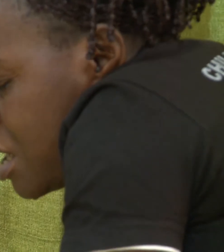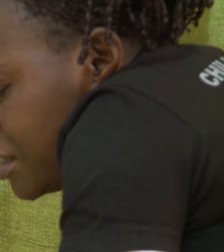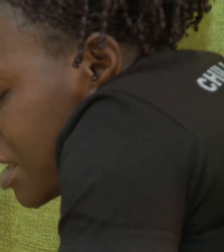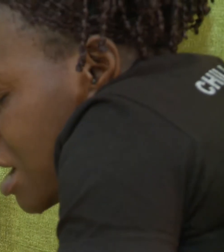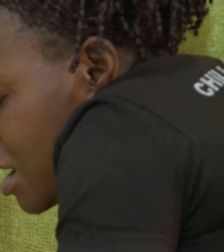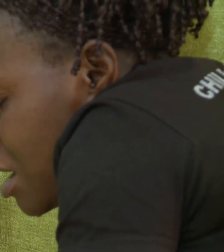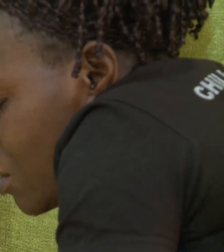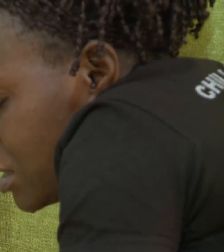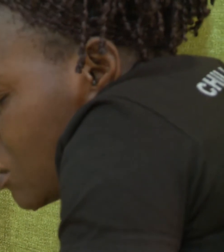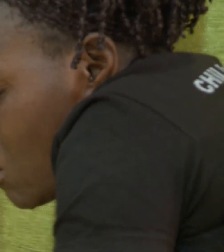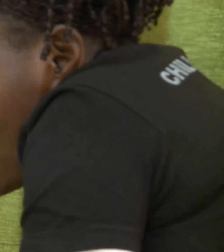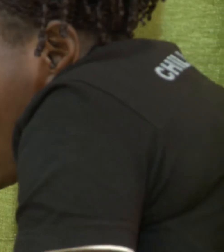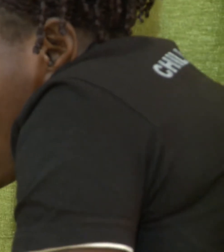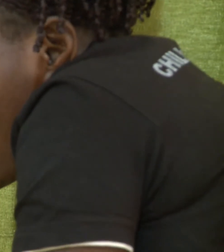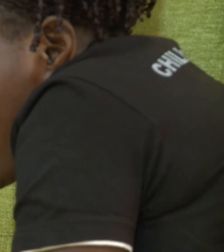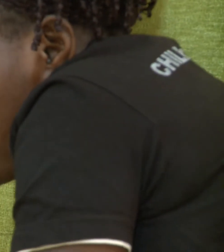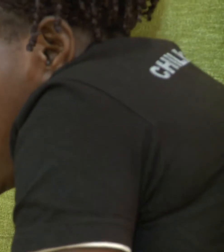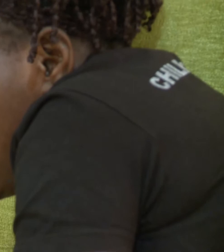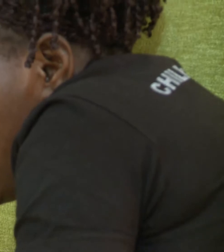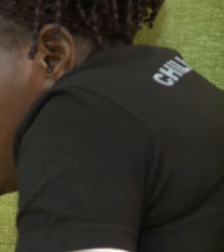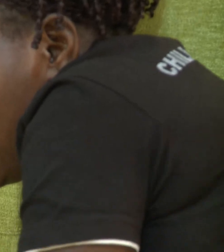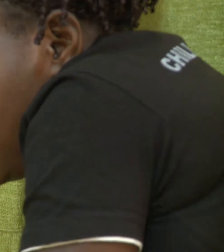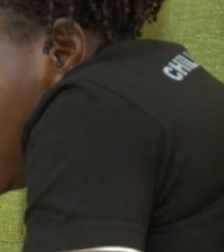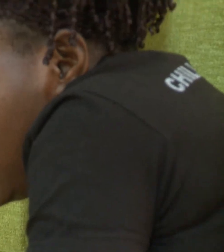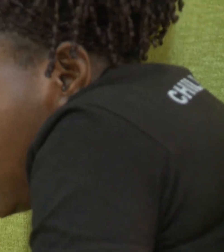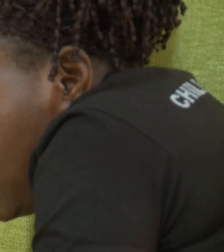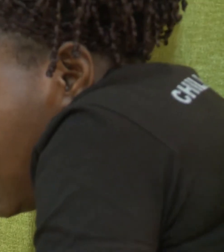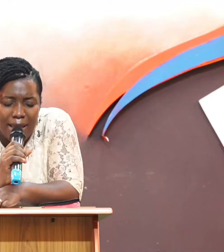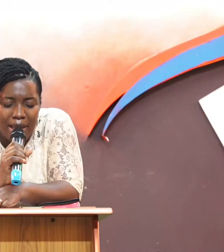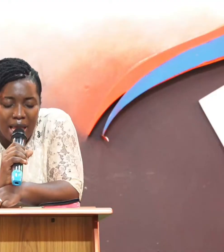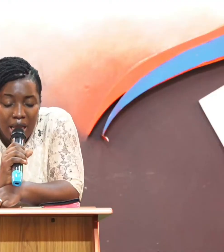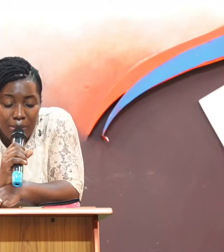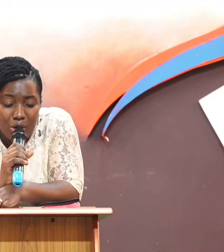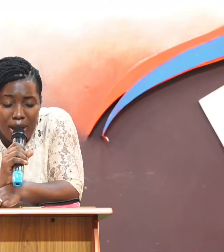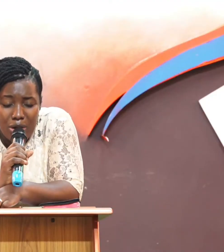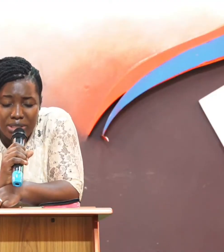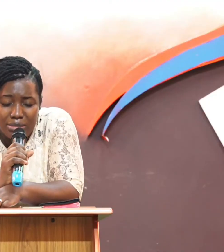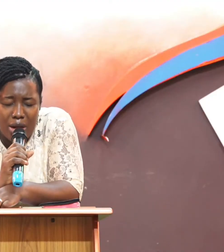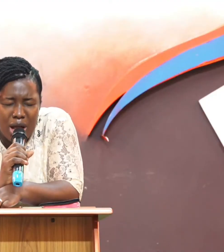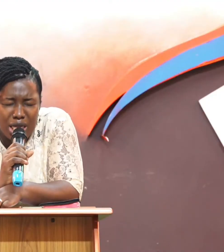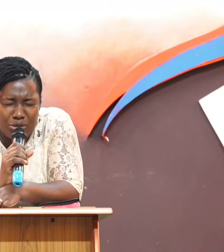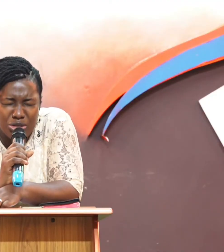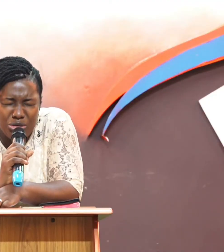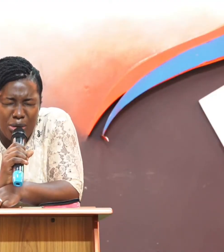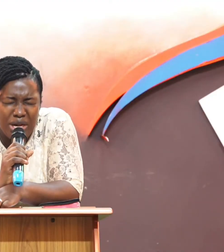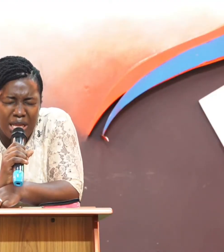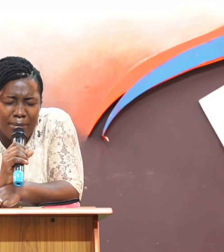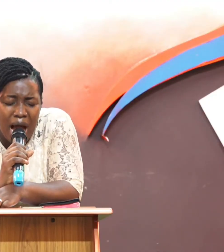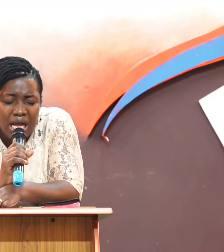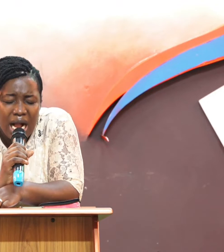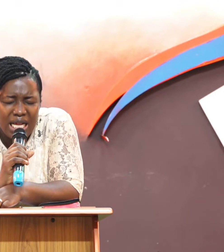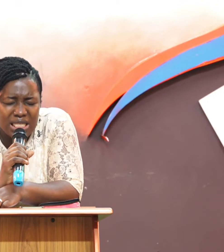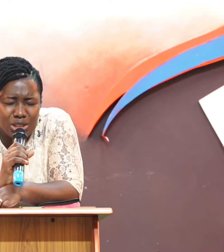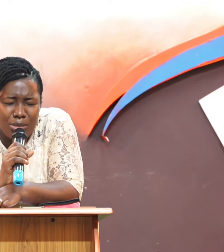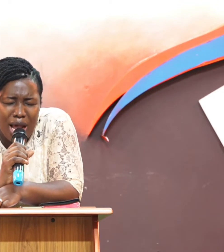omutima gwange bwe guba nga gujjudde obusungu sisobola kwogera bigambo bya mirembe bwe guba ng'omutima gwange gujjudde